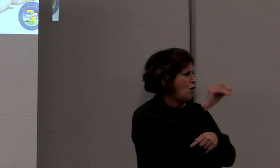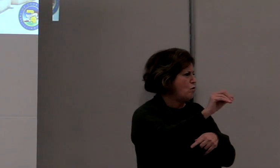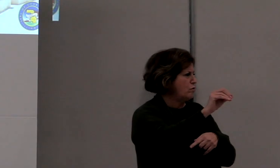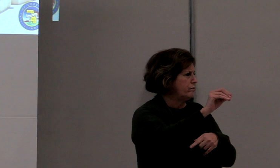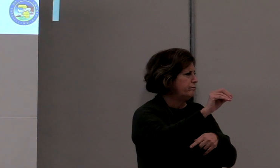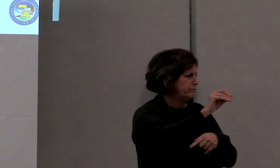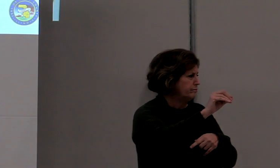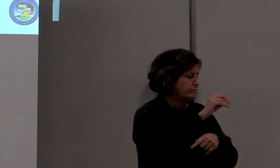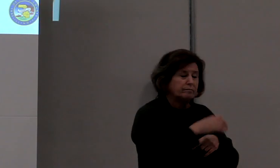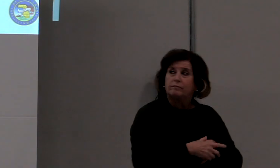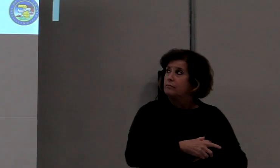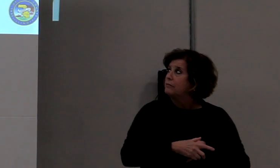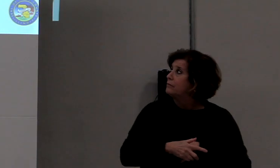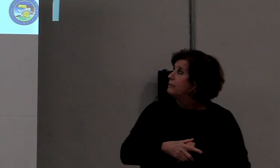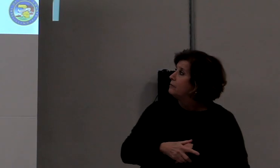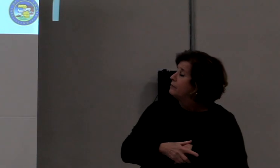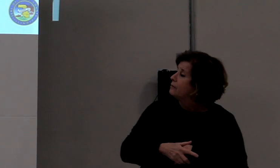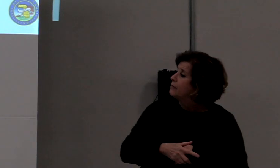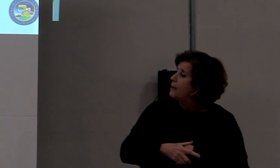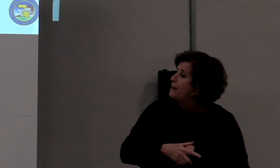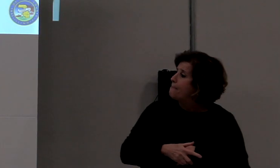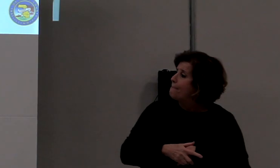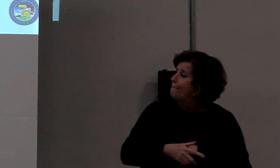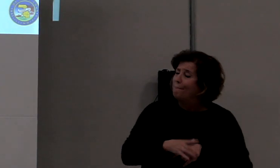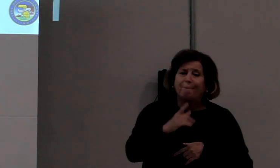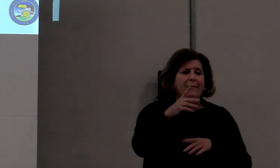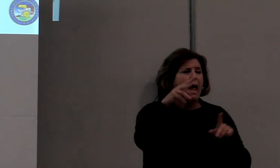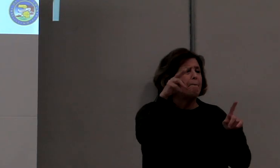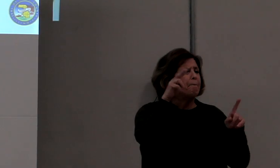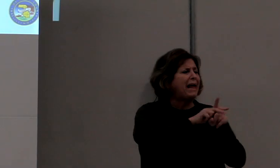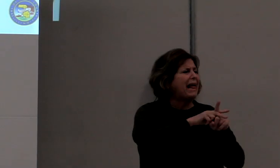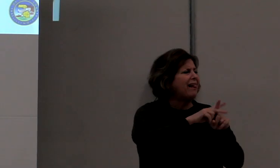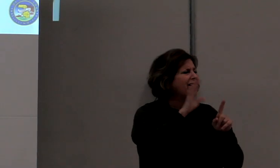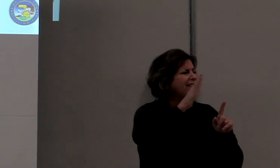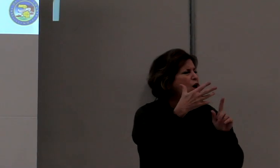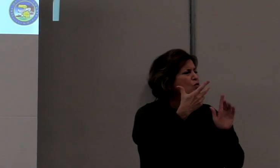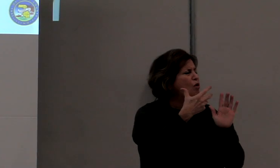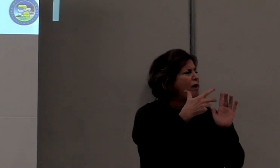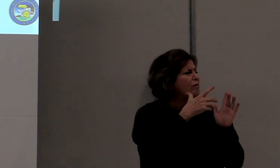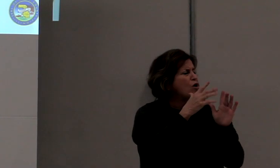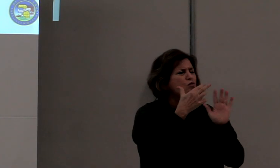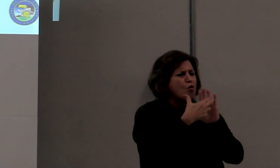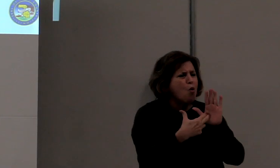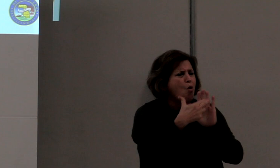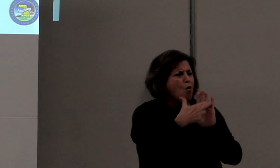couple of these. So appeal guidelines.